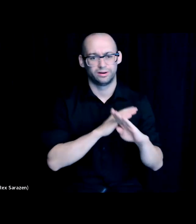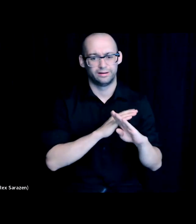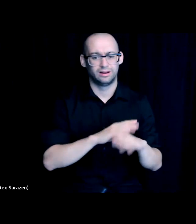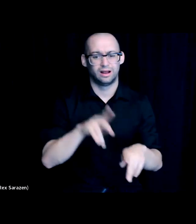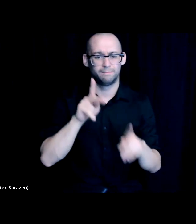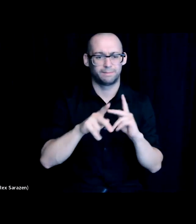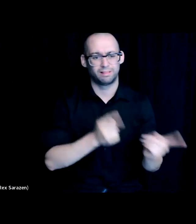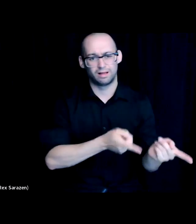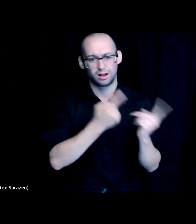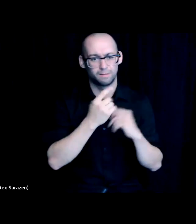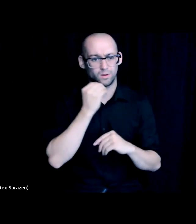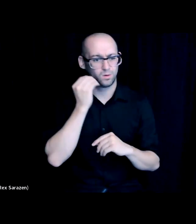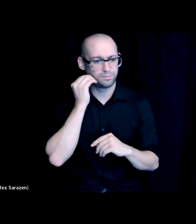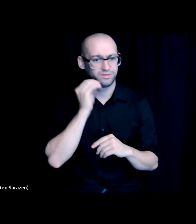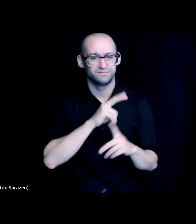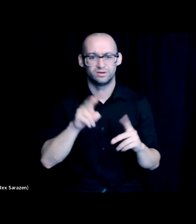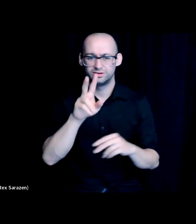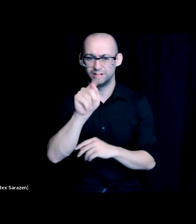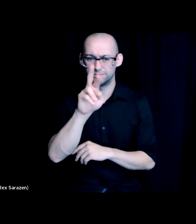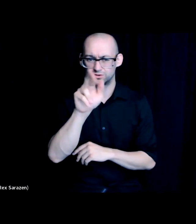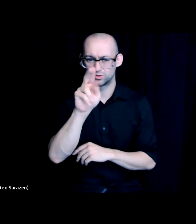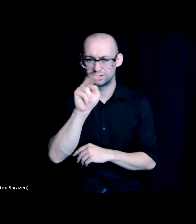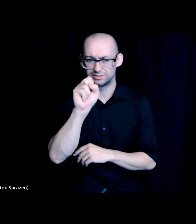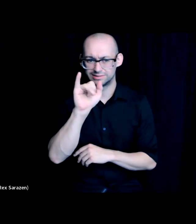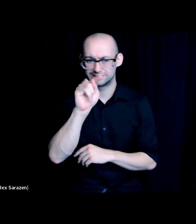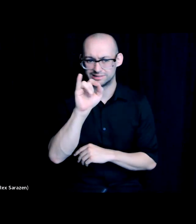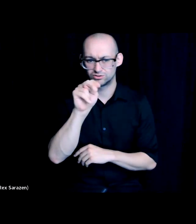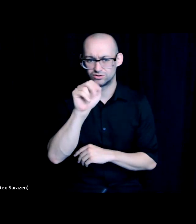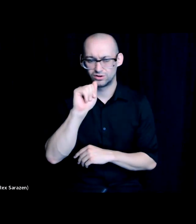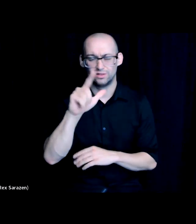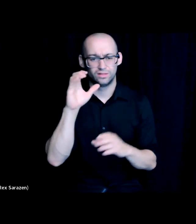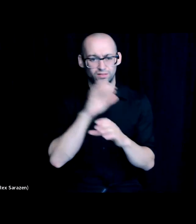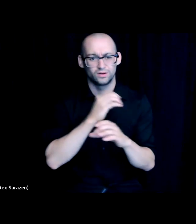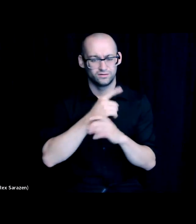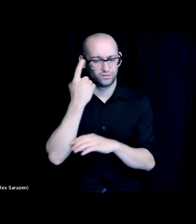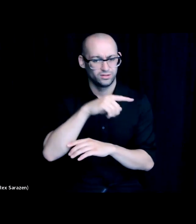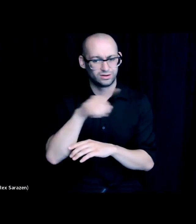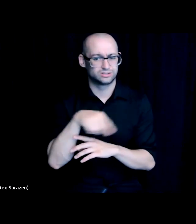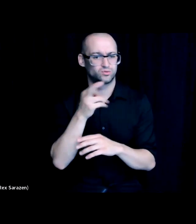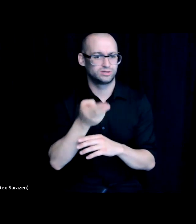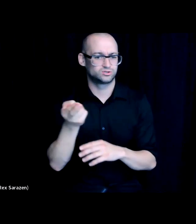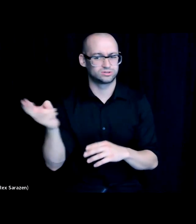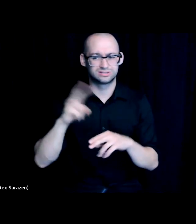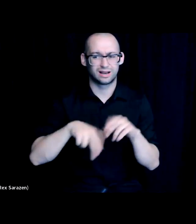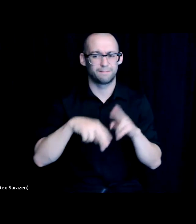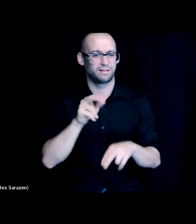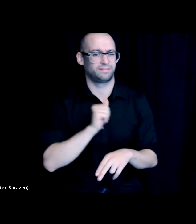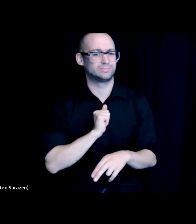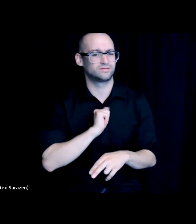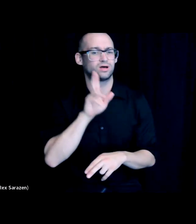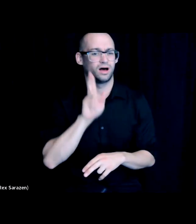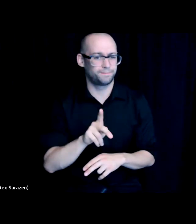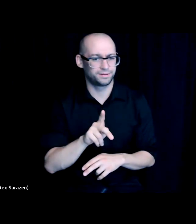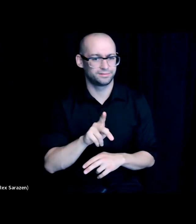transitional in nature and are looking to get those resources and to build themselves back up to re-enter the community, but they still need housing, they